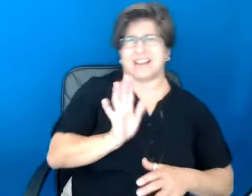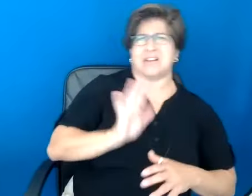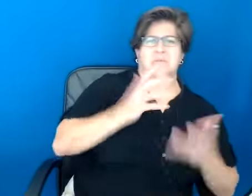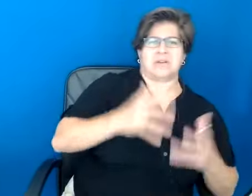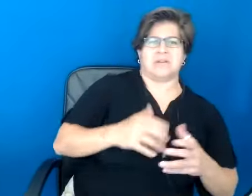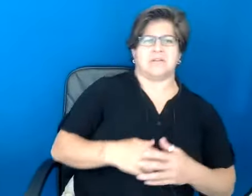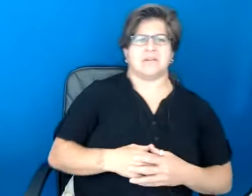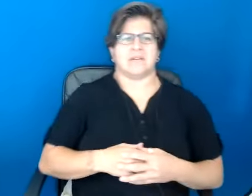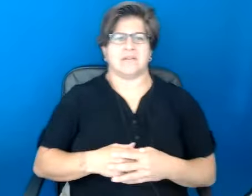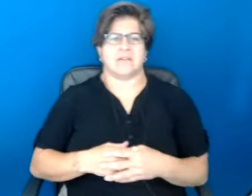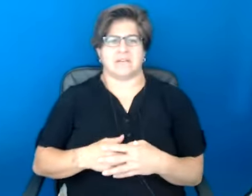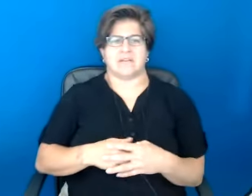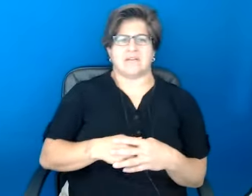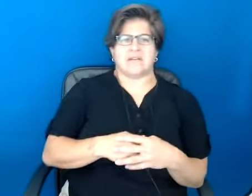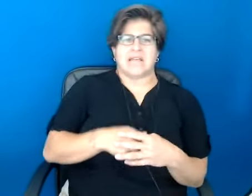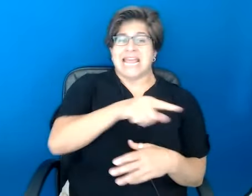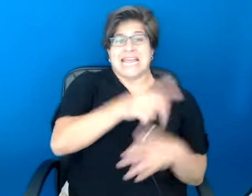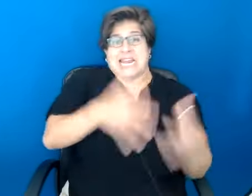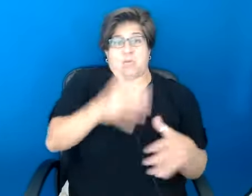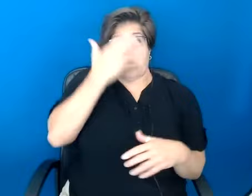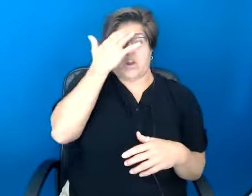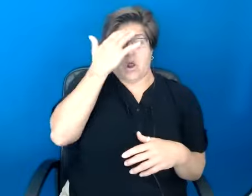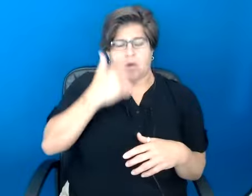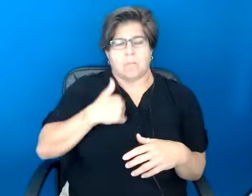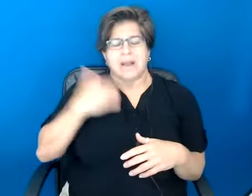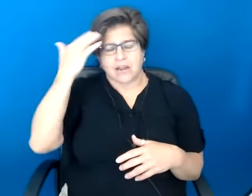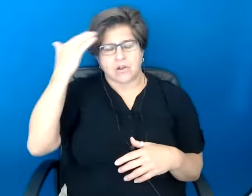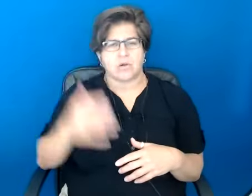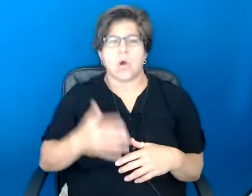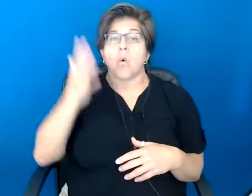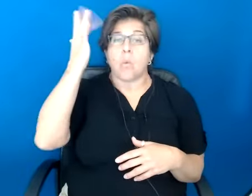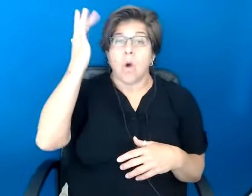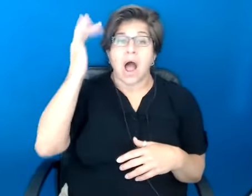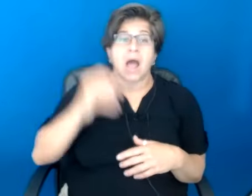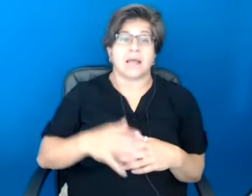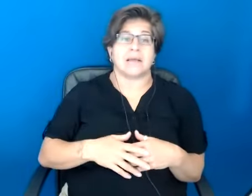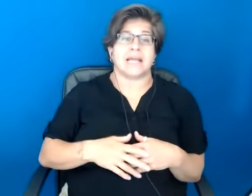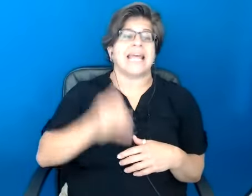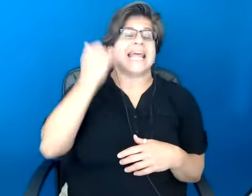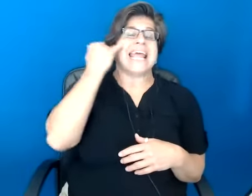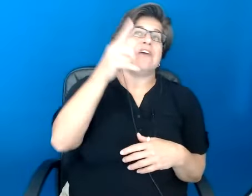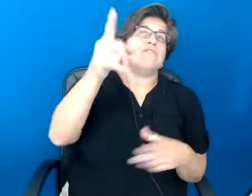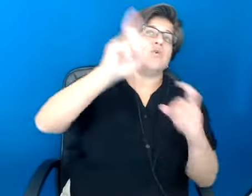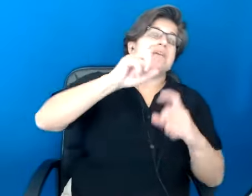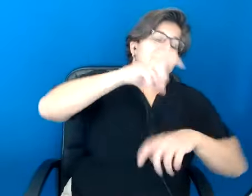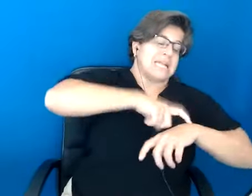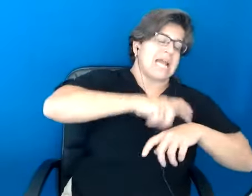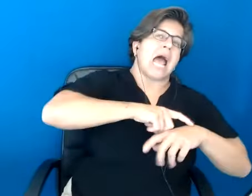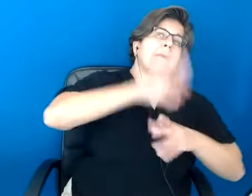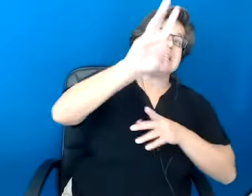when the doctor would say, would you like to know how much time you've got? He's like, don't want to know, tell her. So I did know how long he had, but he didn't. He didn't